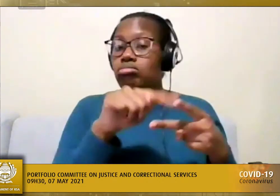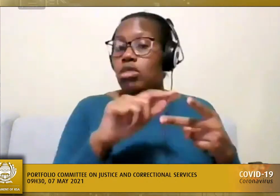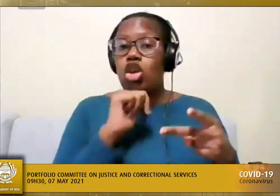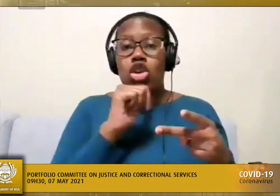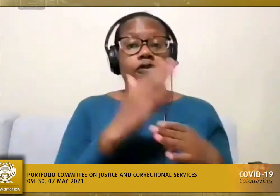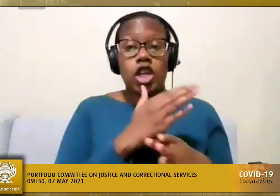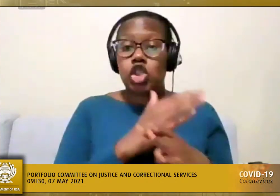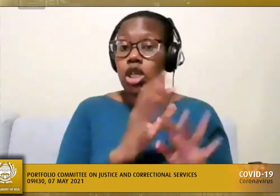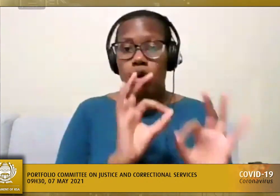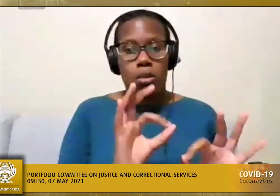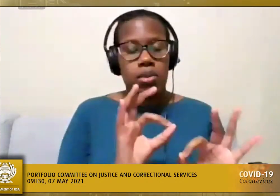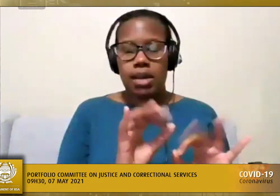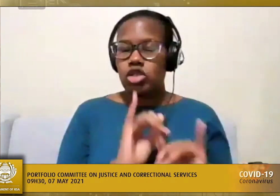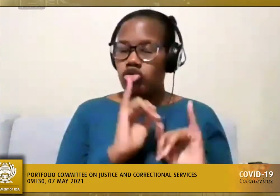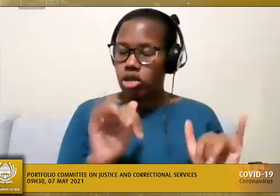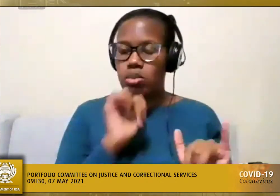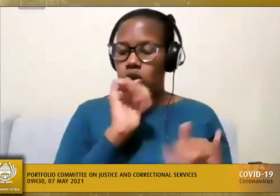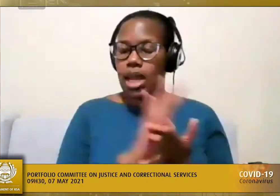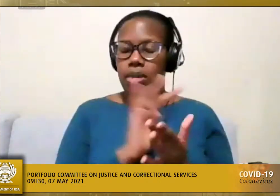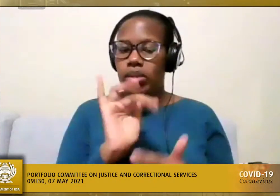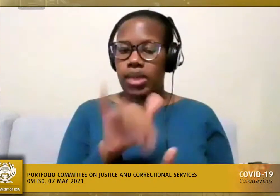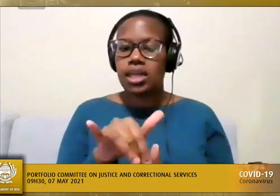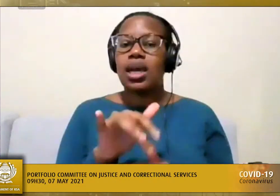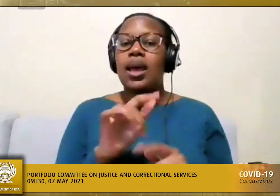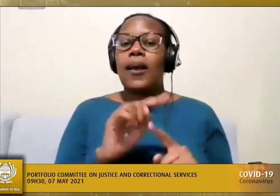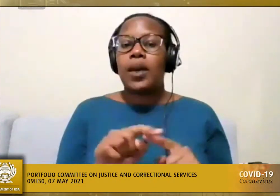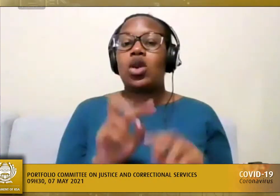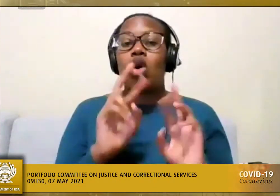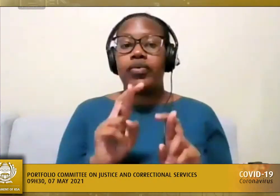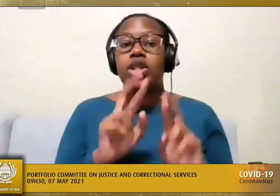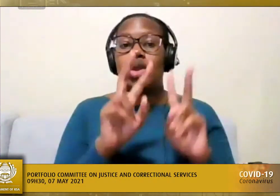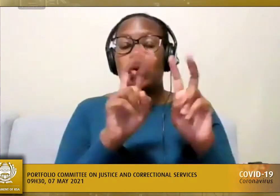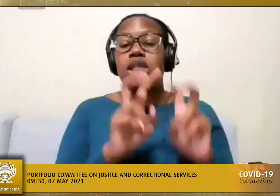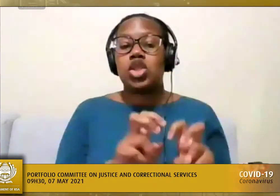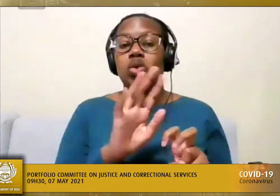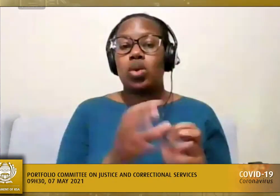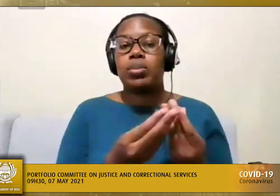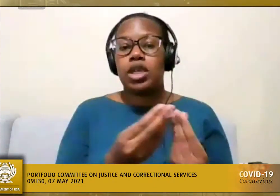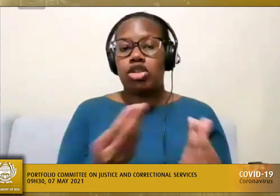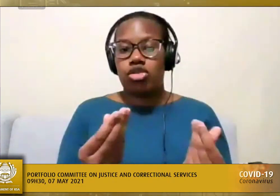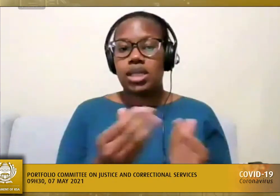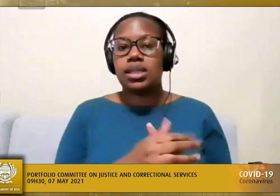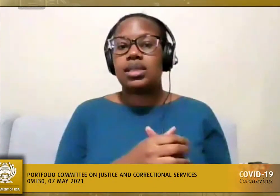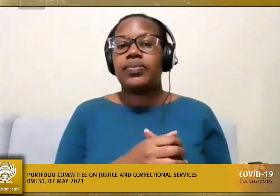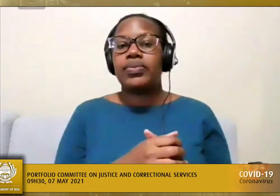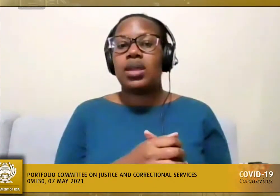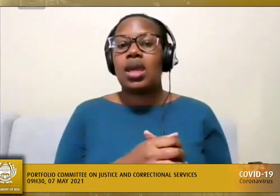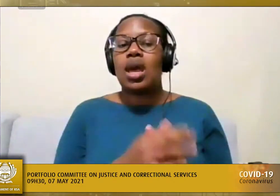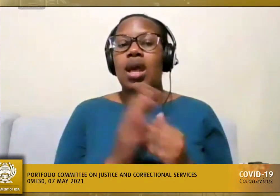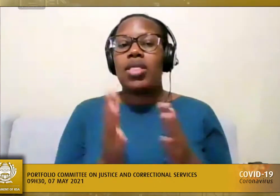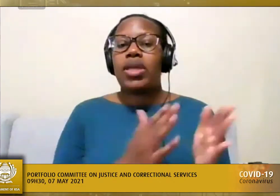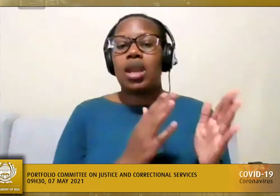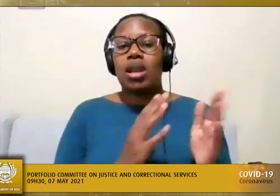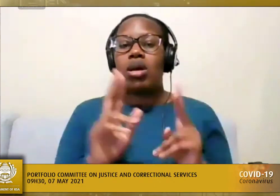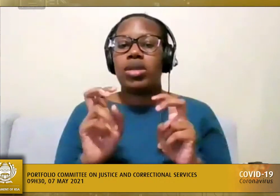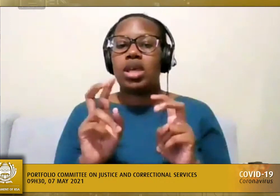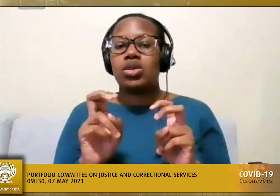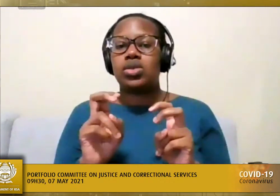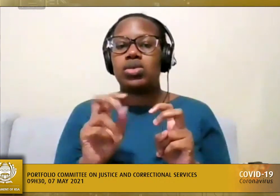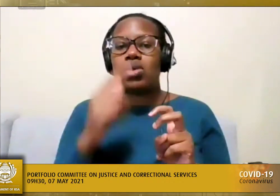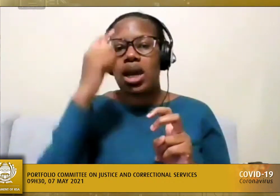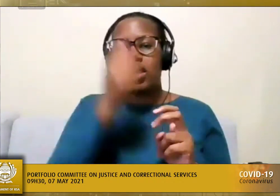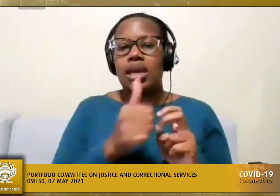properly but hopefully those issues we will be uh will be addressed and then just on the issue of of I think